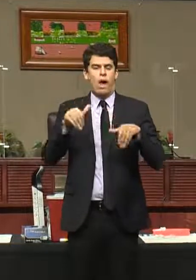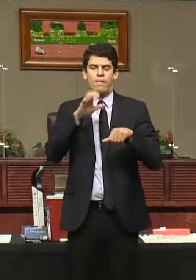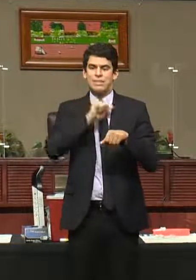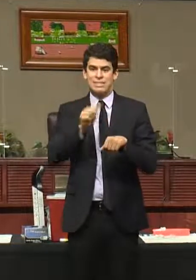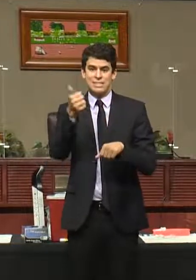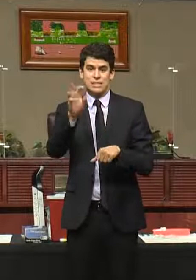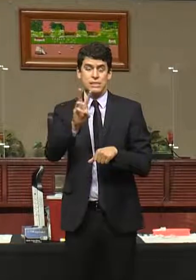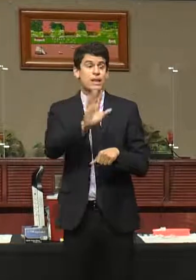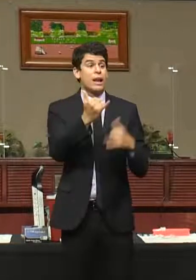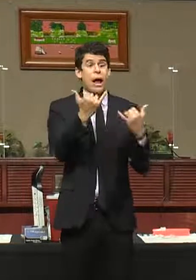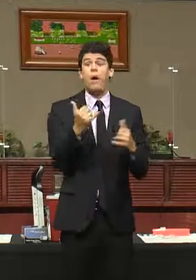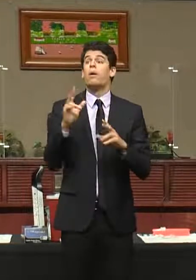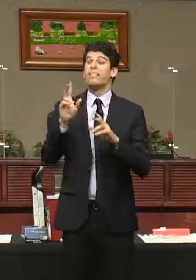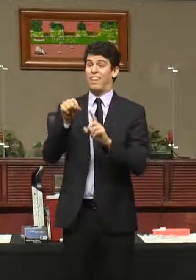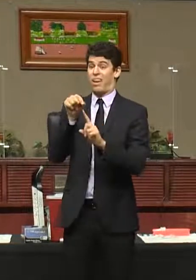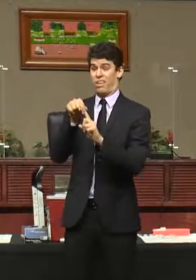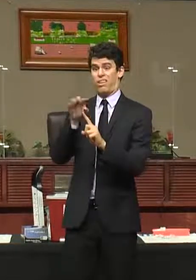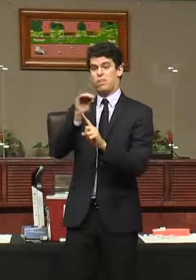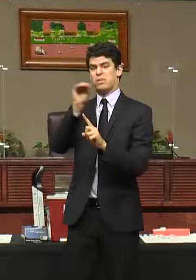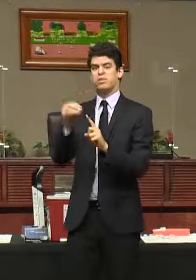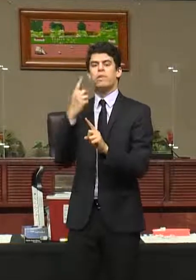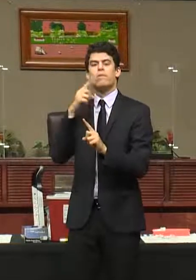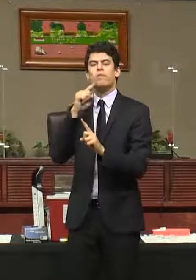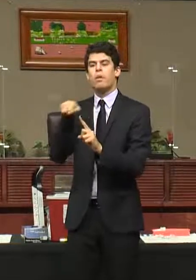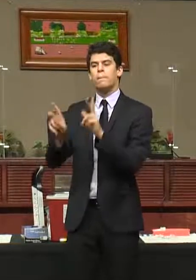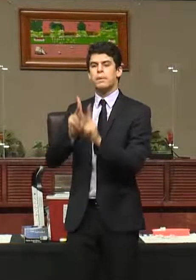65 years old that have completed vaccination,